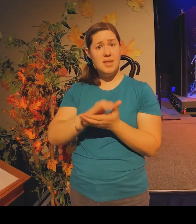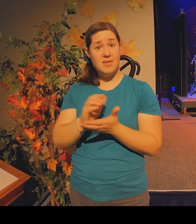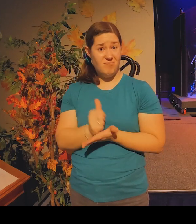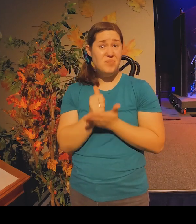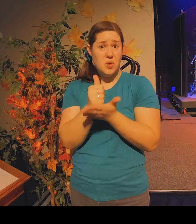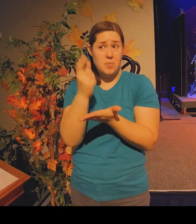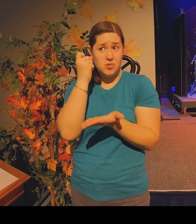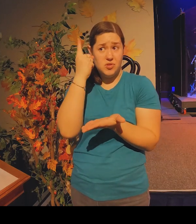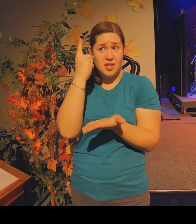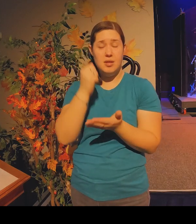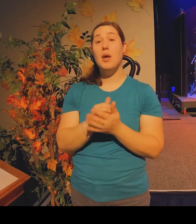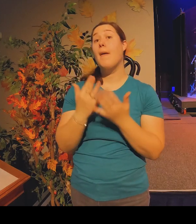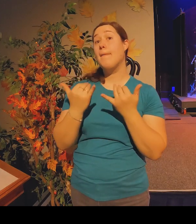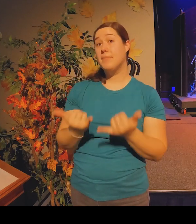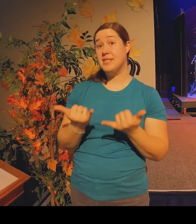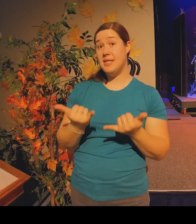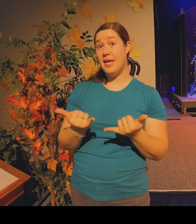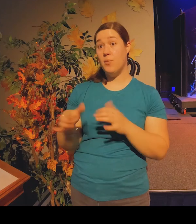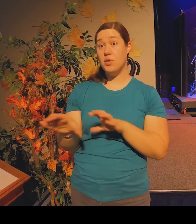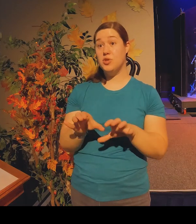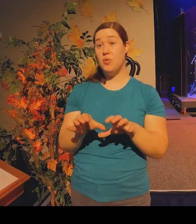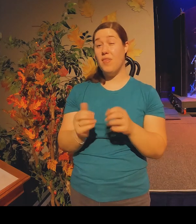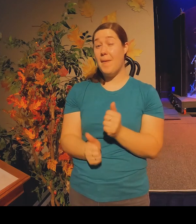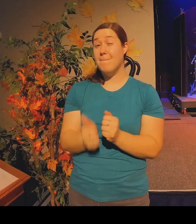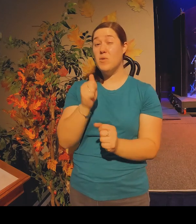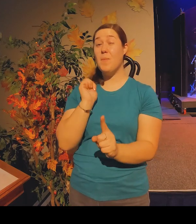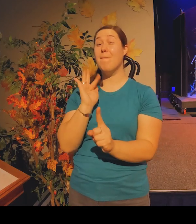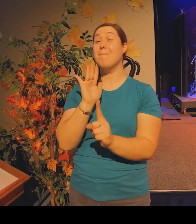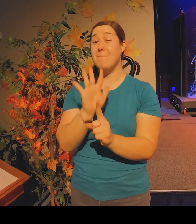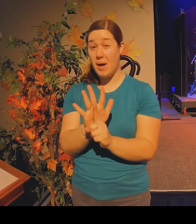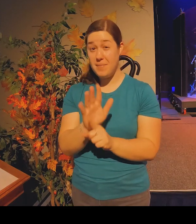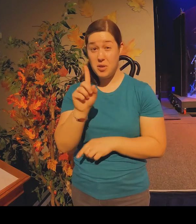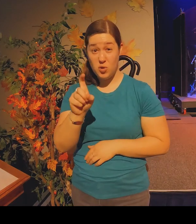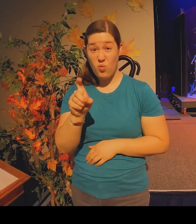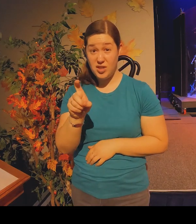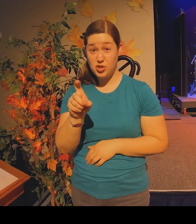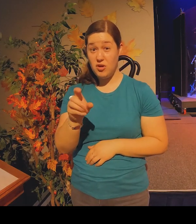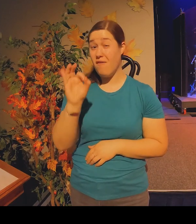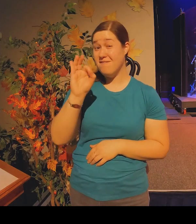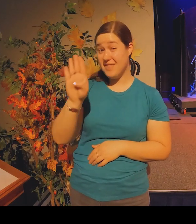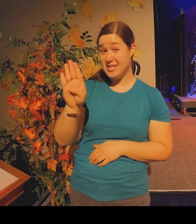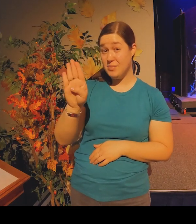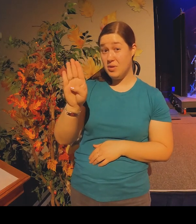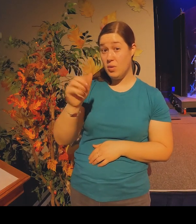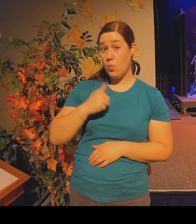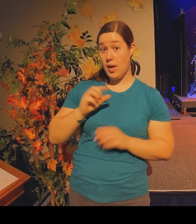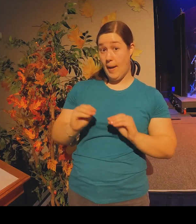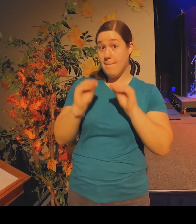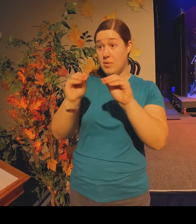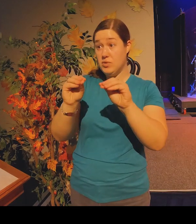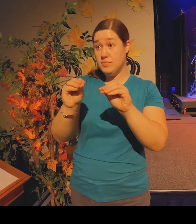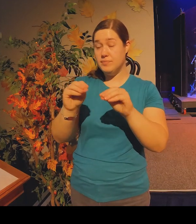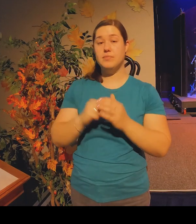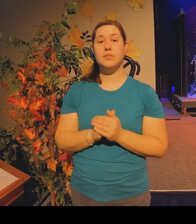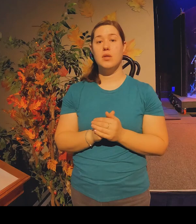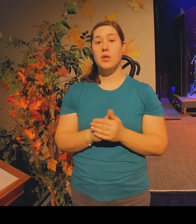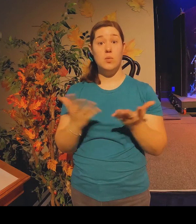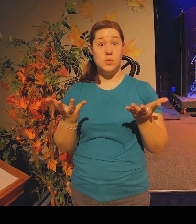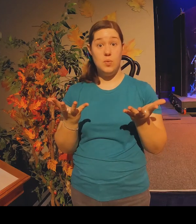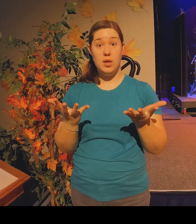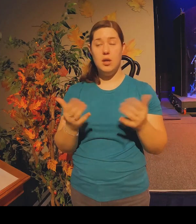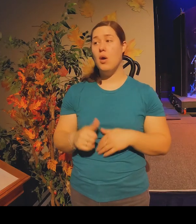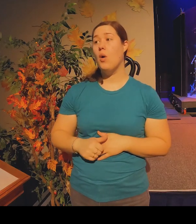popular question listed on Facebook when I posed that question. And that is, why do my prayers go